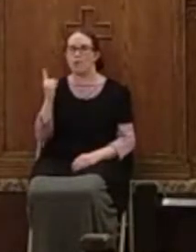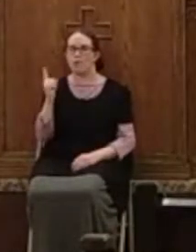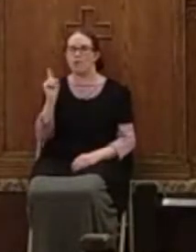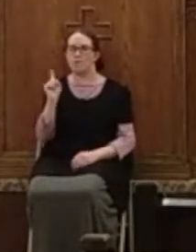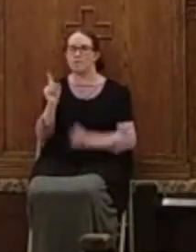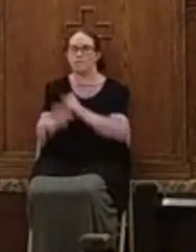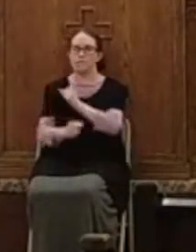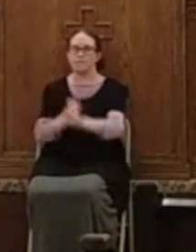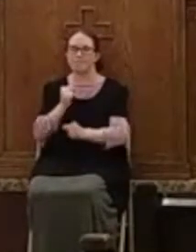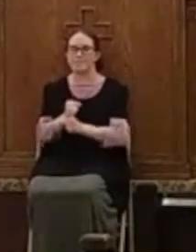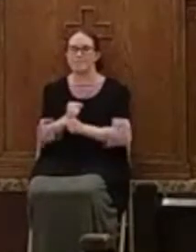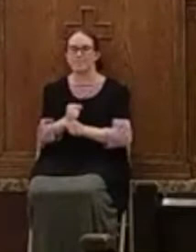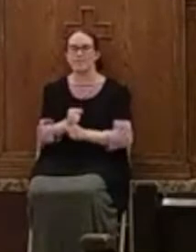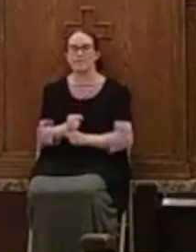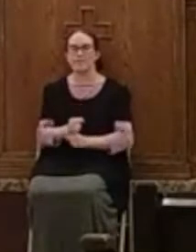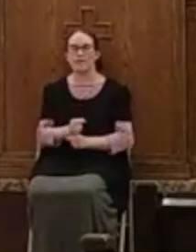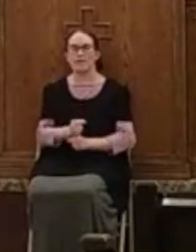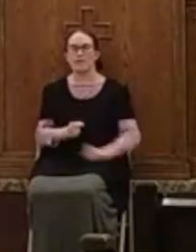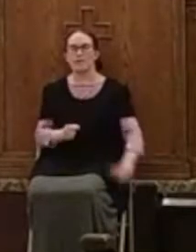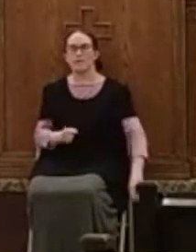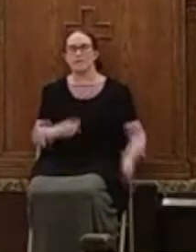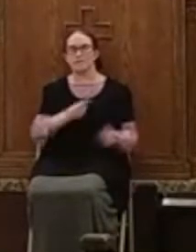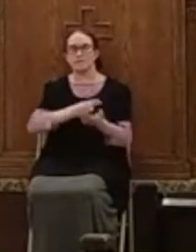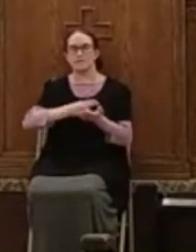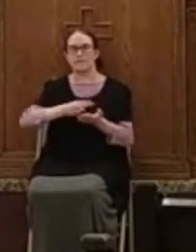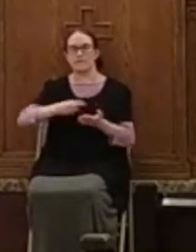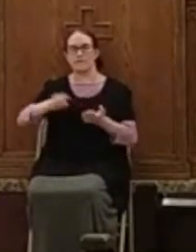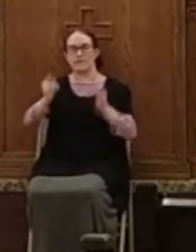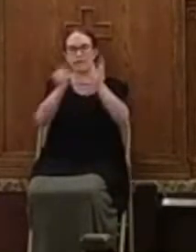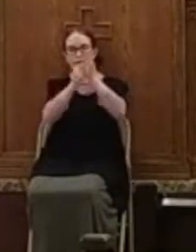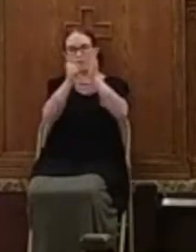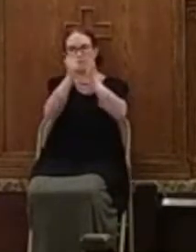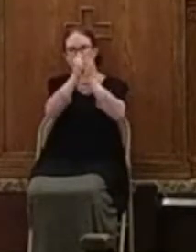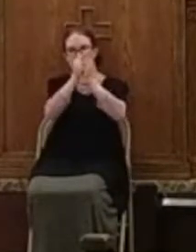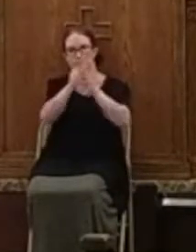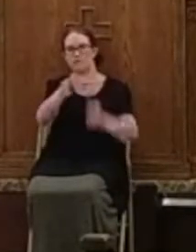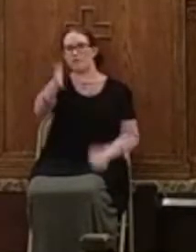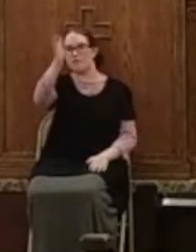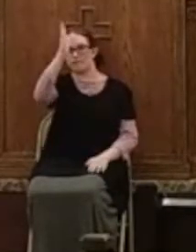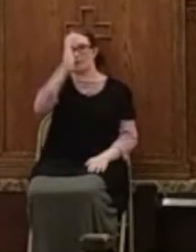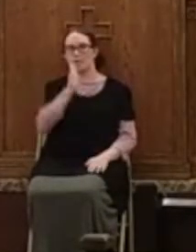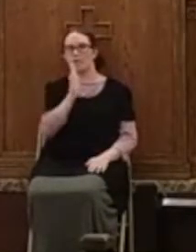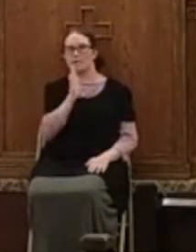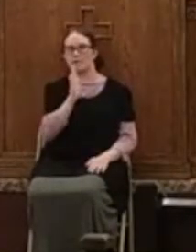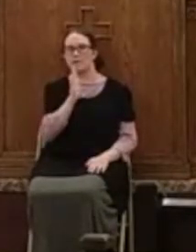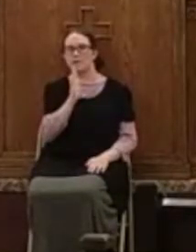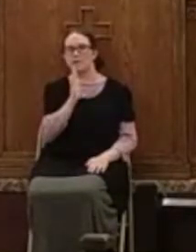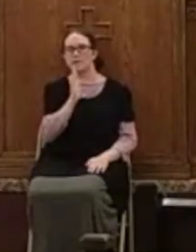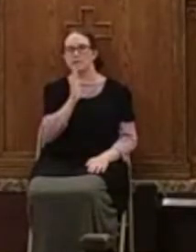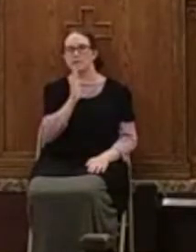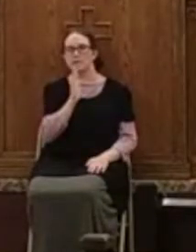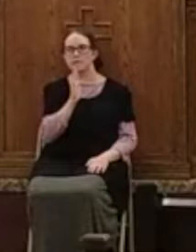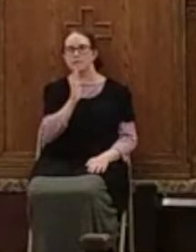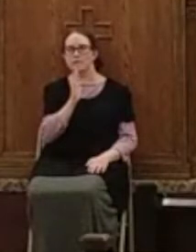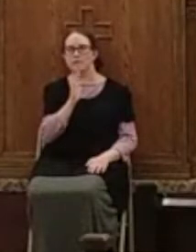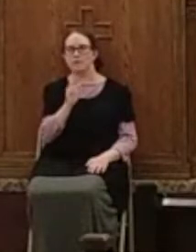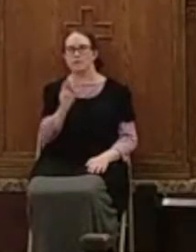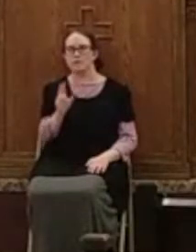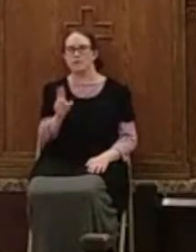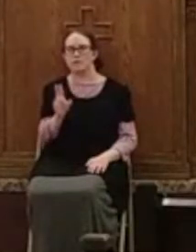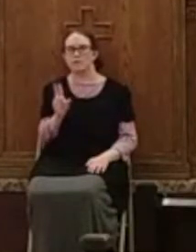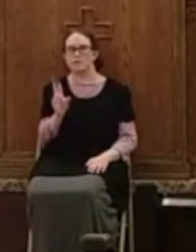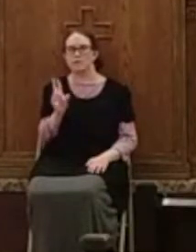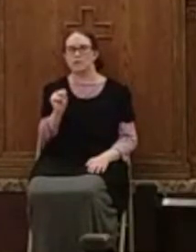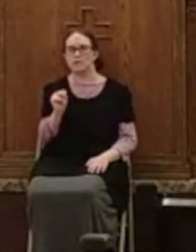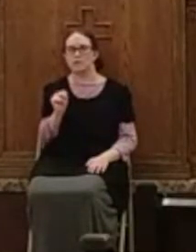year. Yes, sir. And there was divine laws and commandments of God that this is no